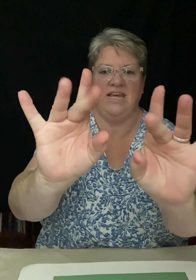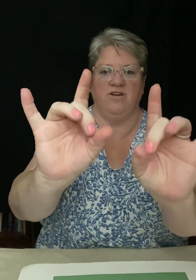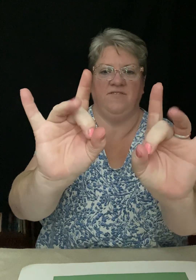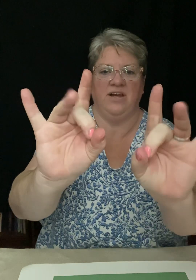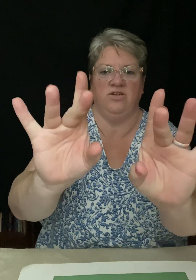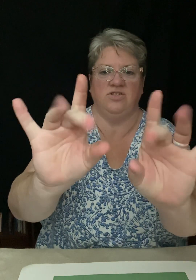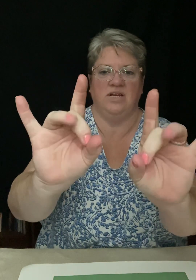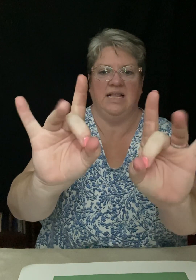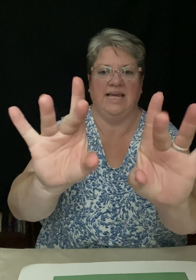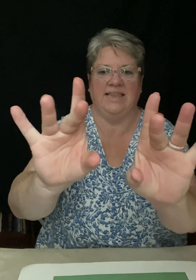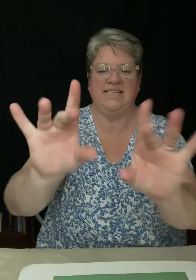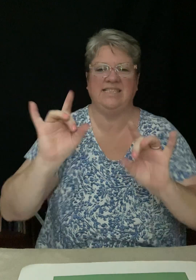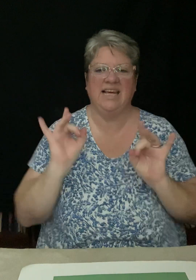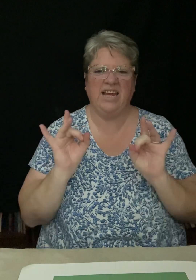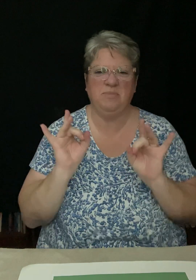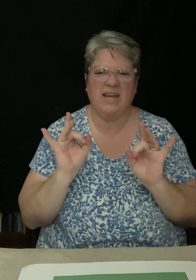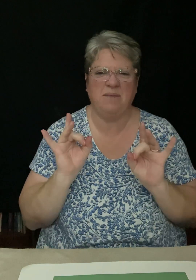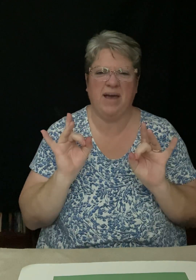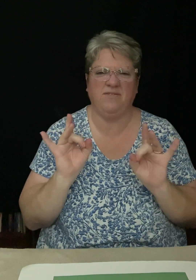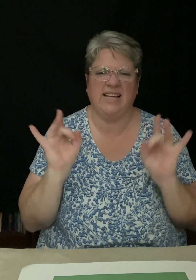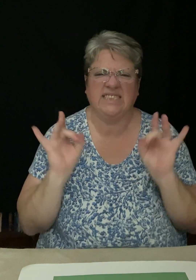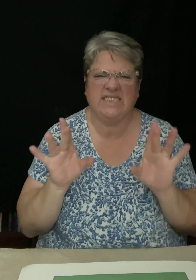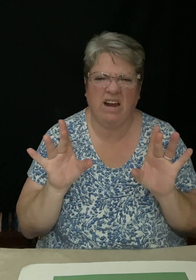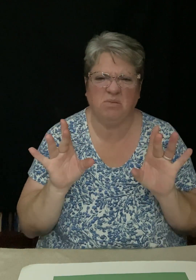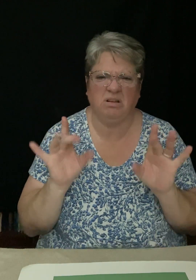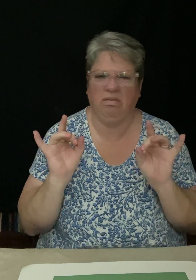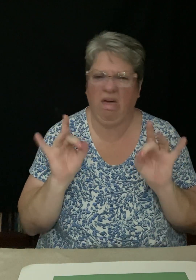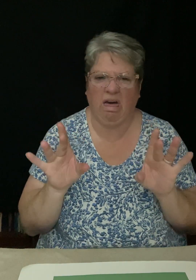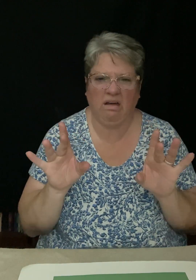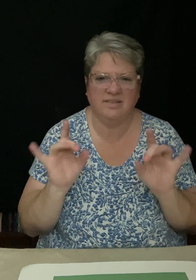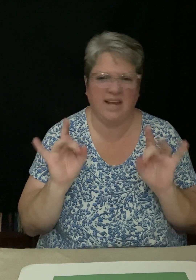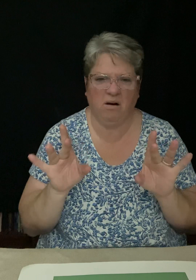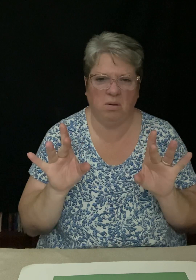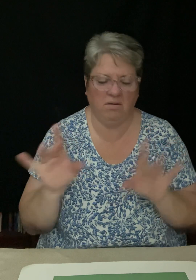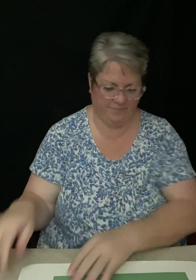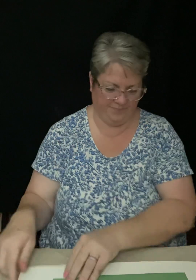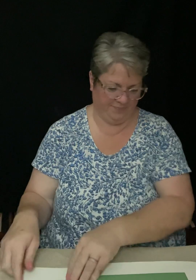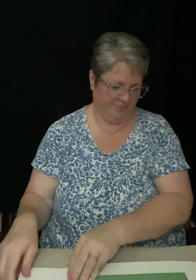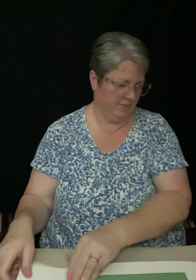your fingers like this and you're making a bad face. Terrible. Ugh. Terrible.